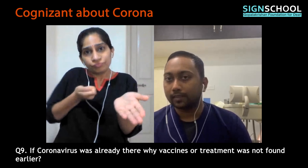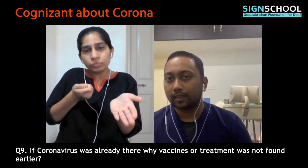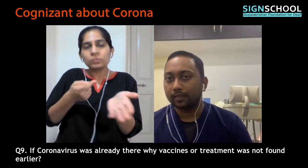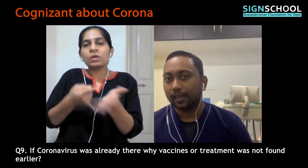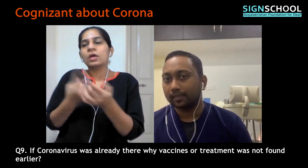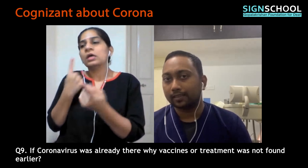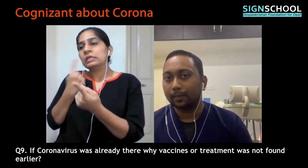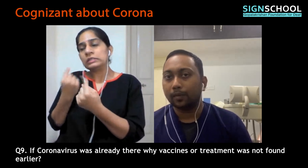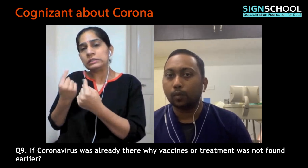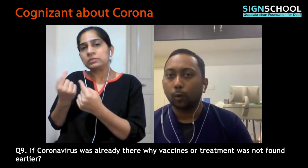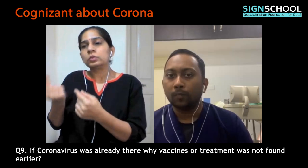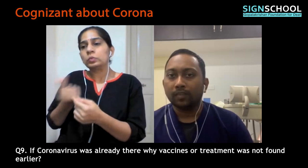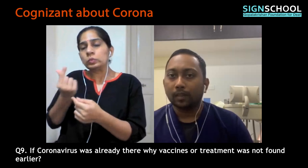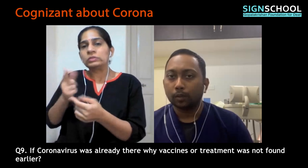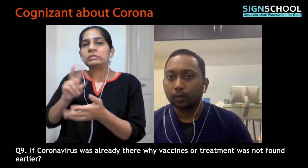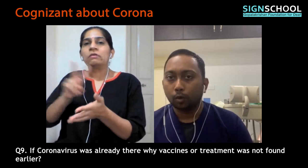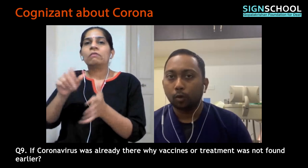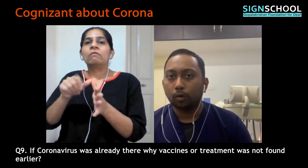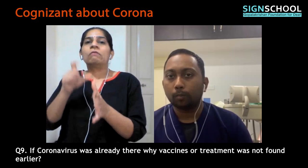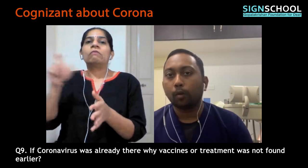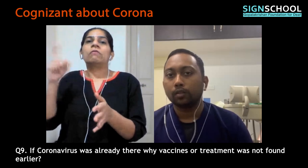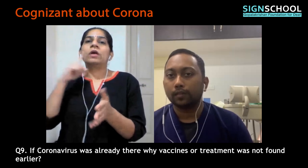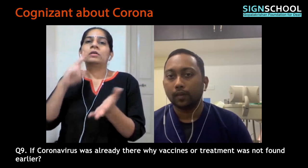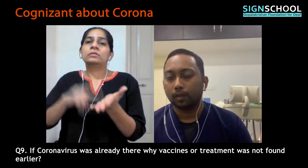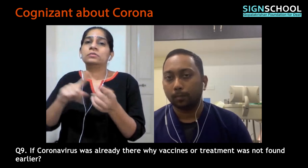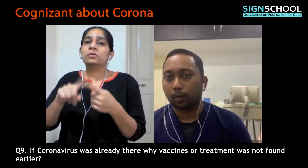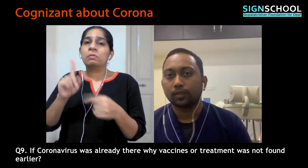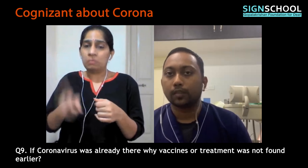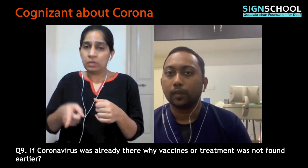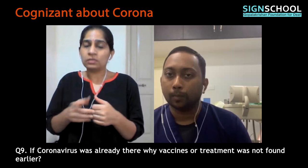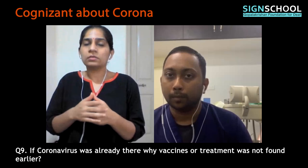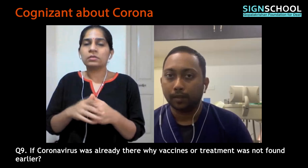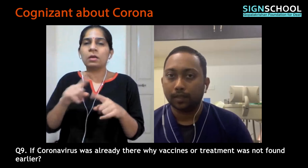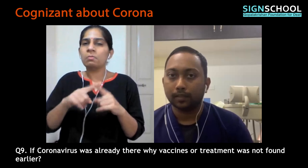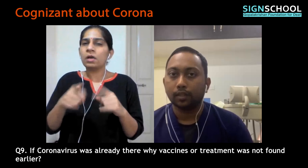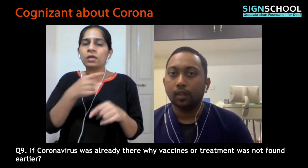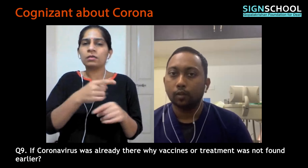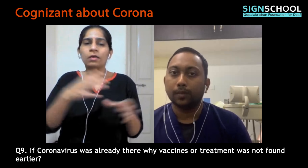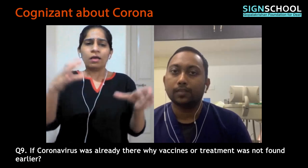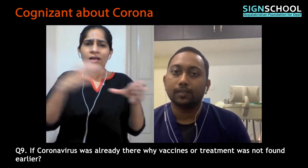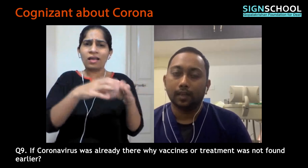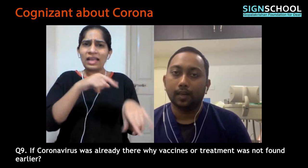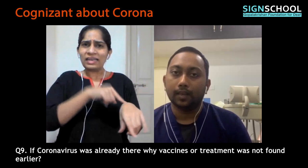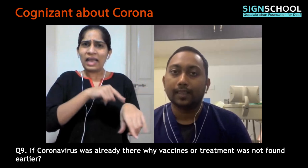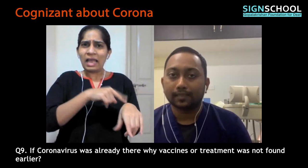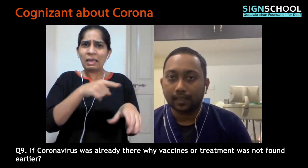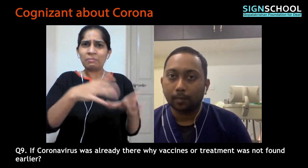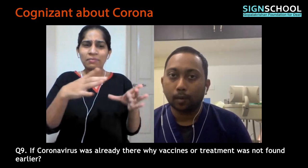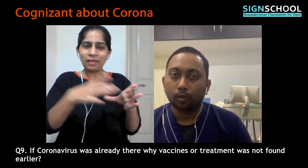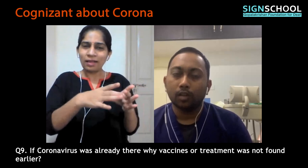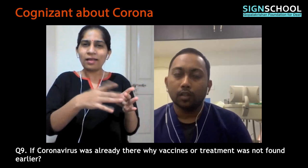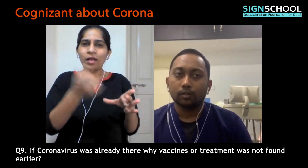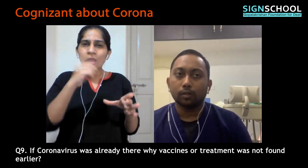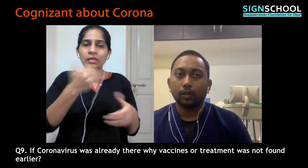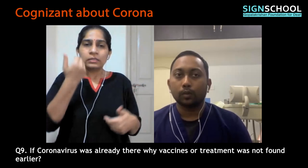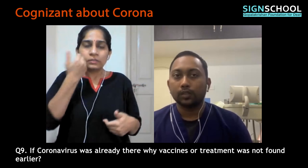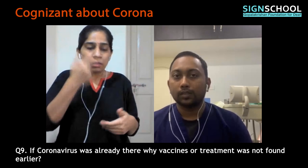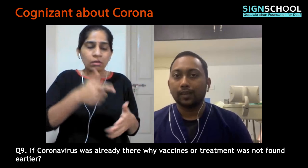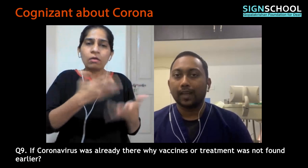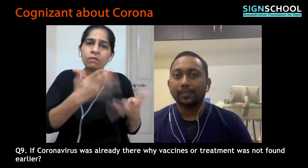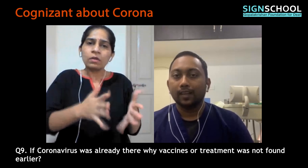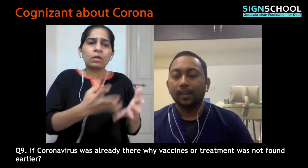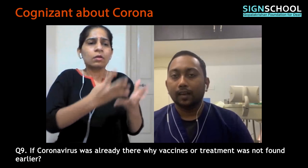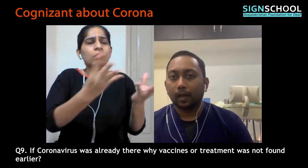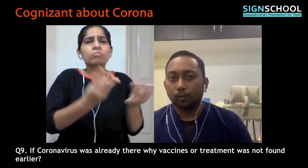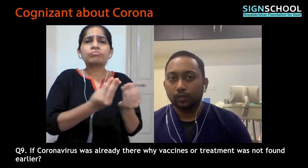no, as I said before, there was no positive human beings to be tested upon. So it was